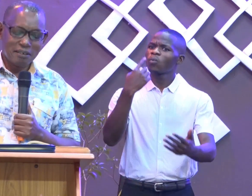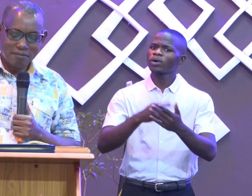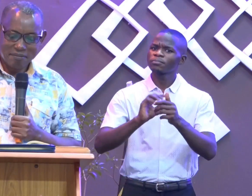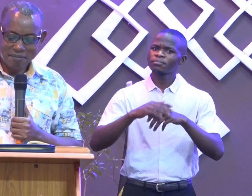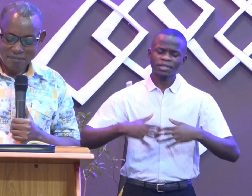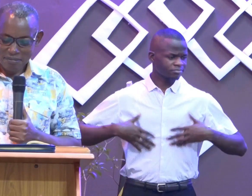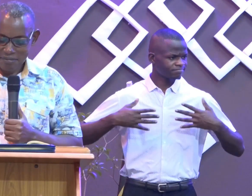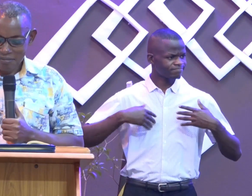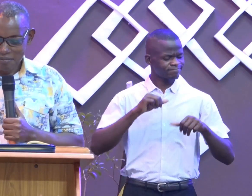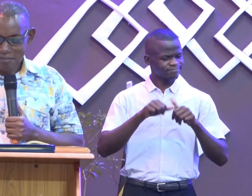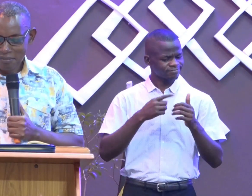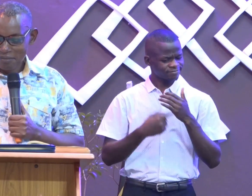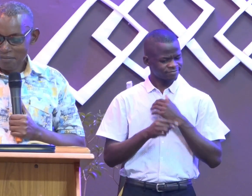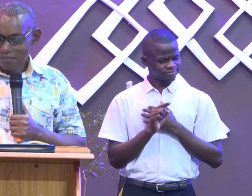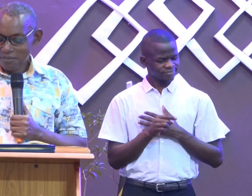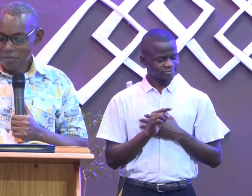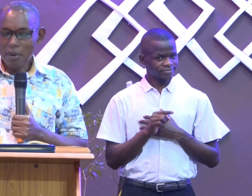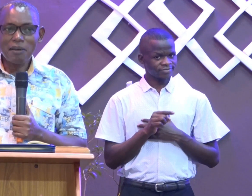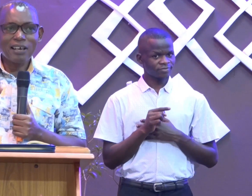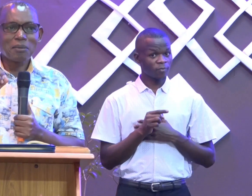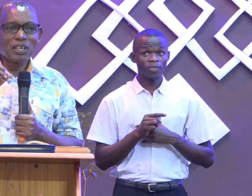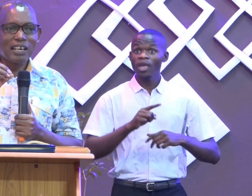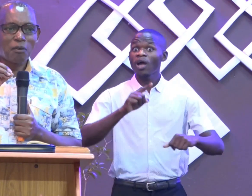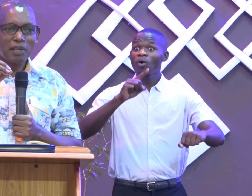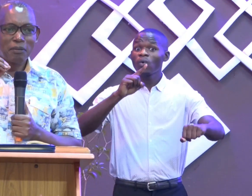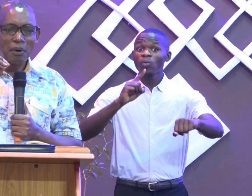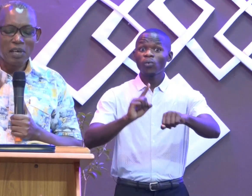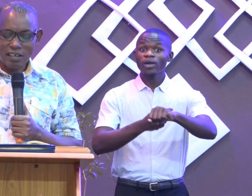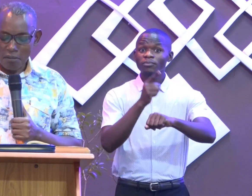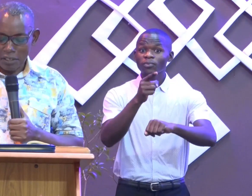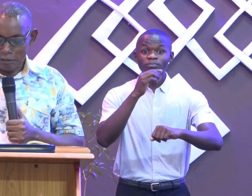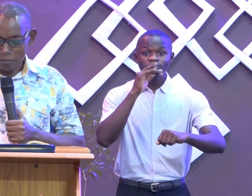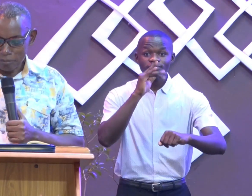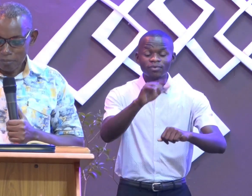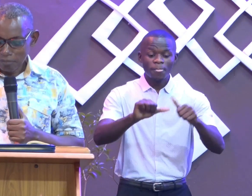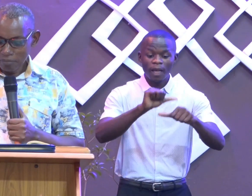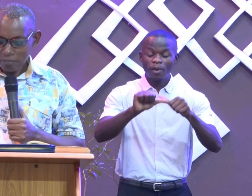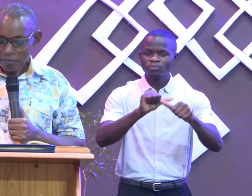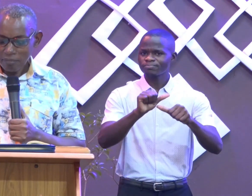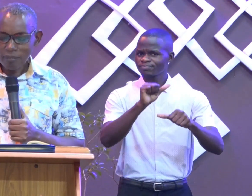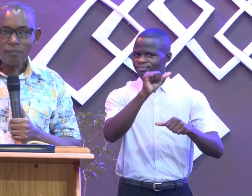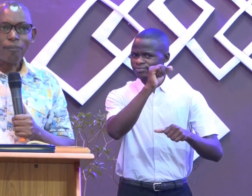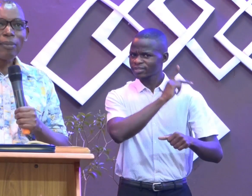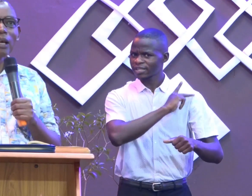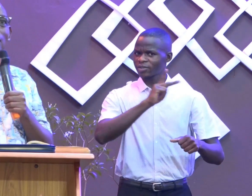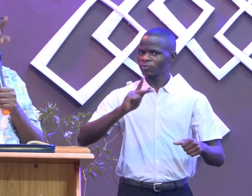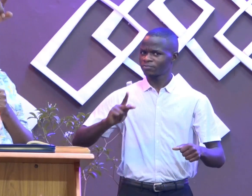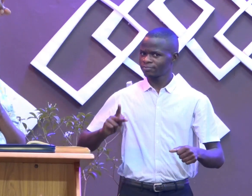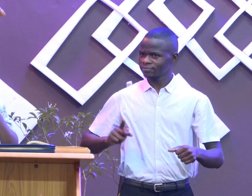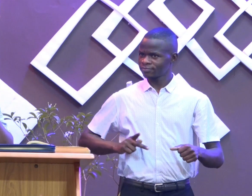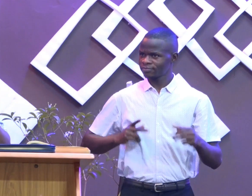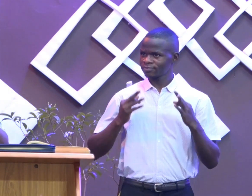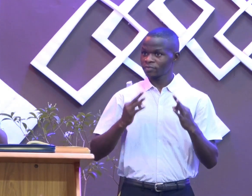changed. What marries me about these men? Whenever they would speak about the things of the